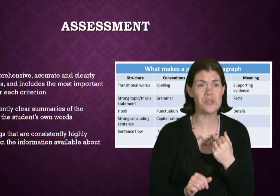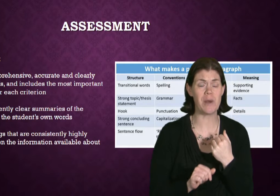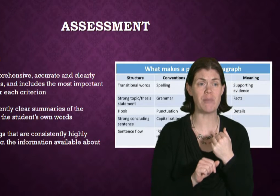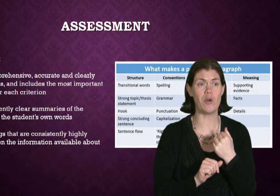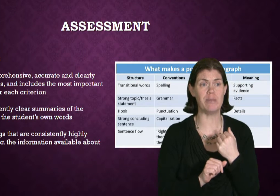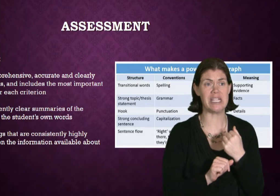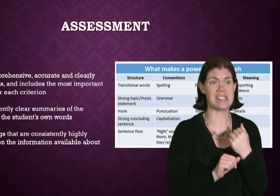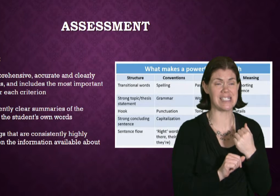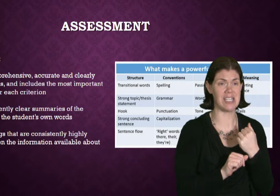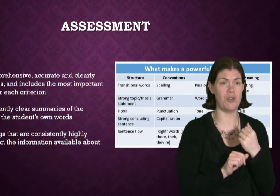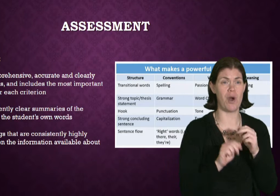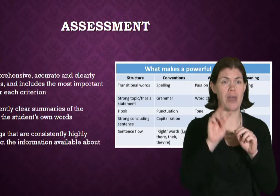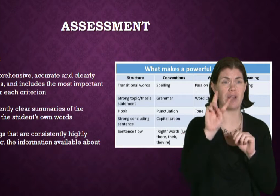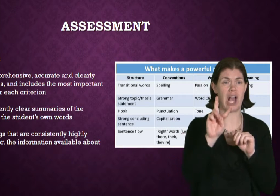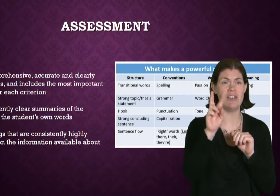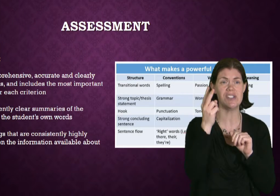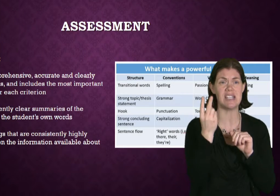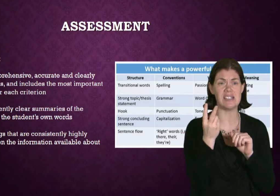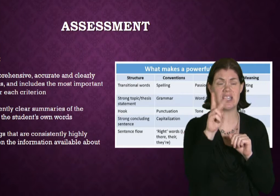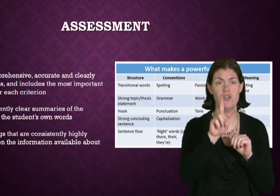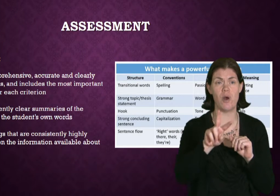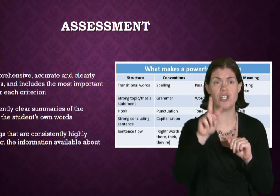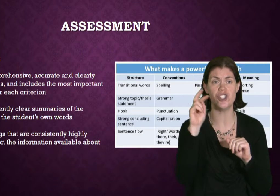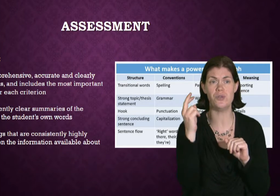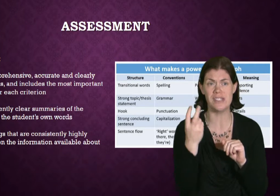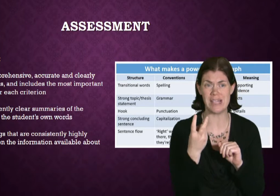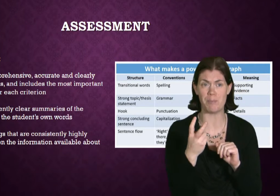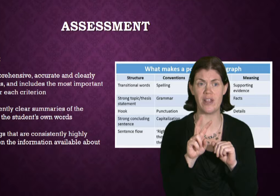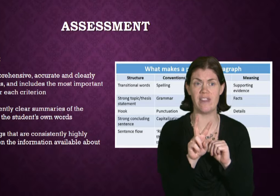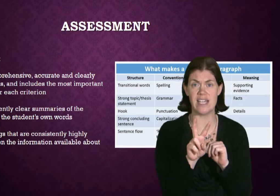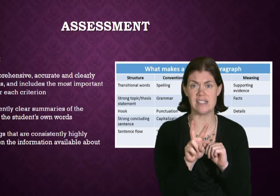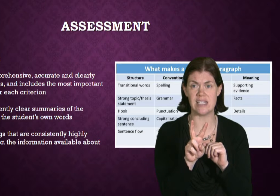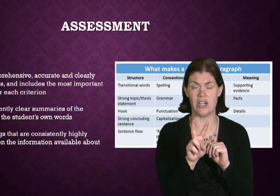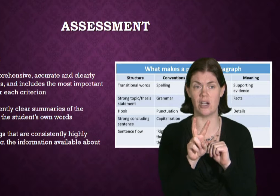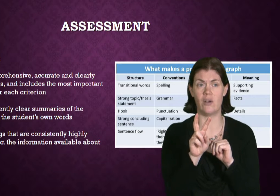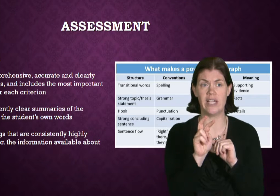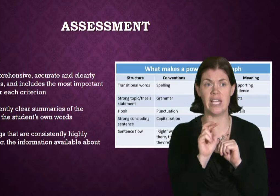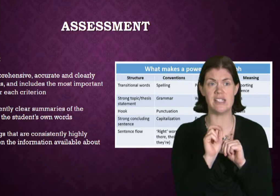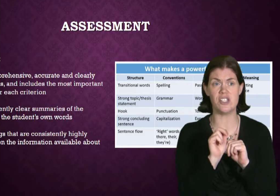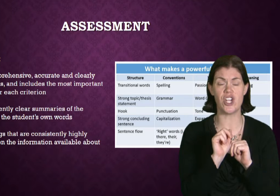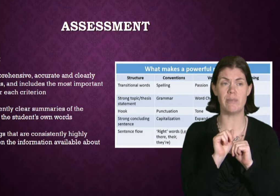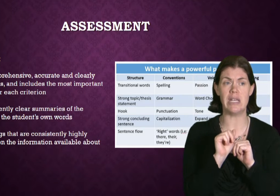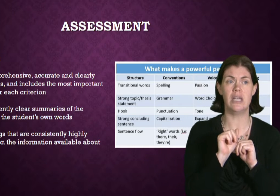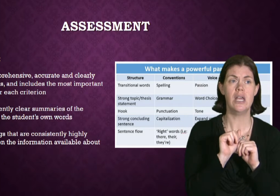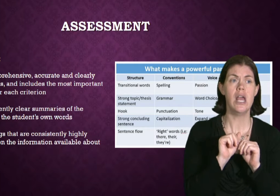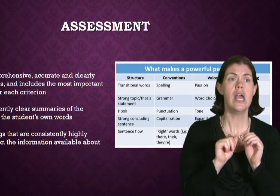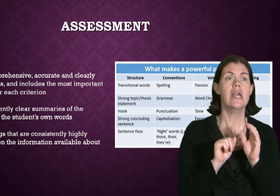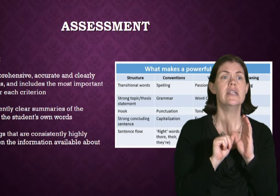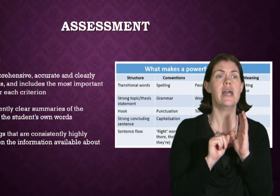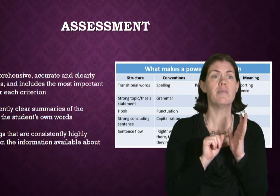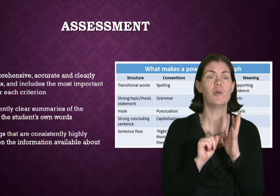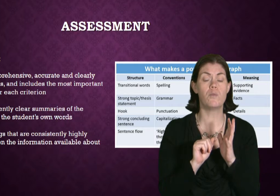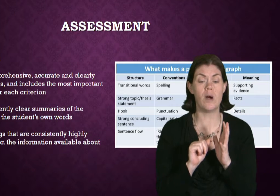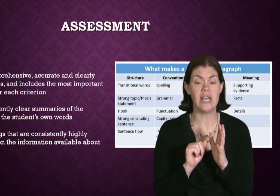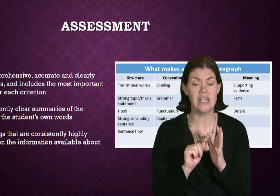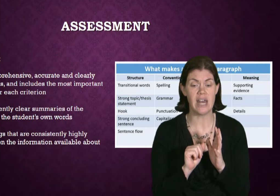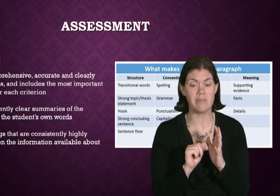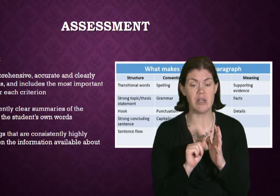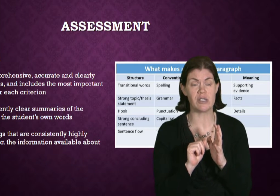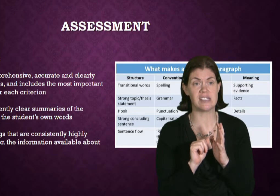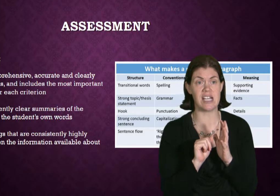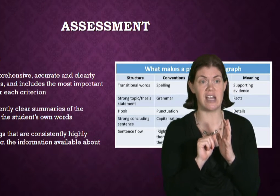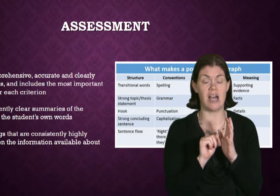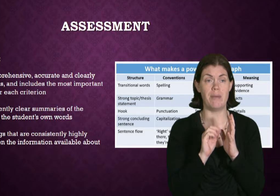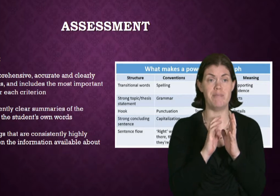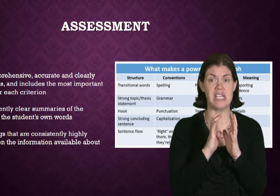here is what I'm going to be assessing you on. I'm kind of assessing you on 2 separate things here. All right, ladies and gentlemen. Number 1 that I'm